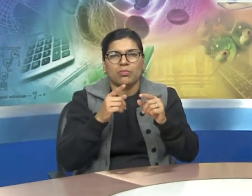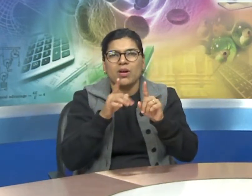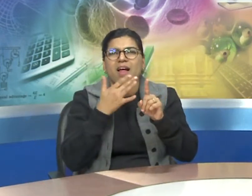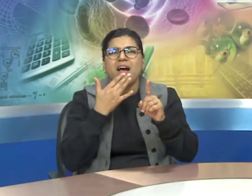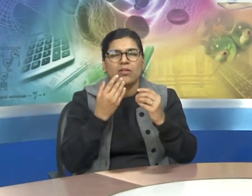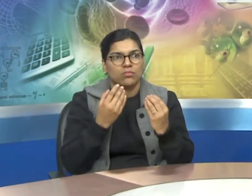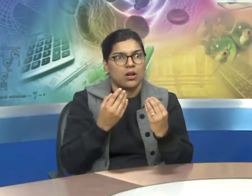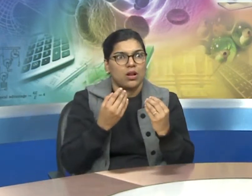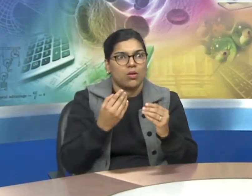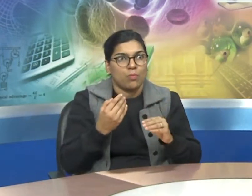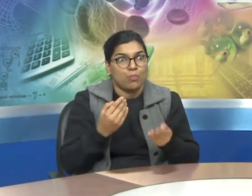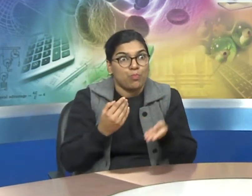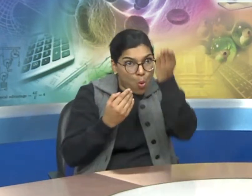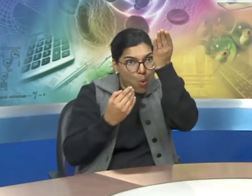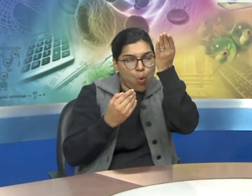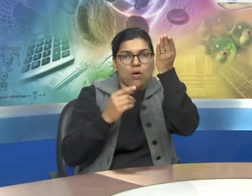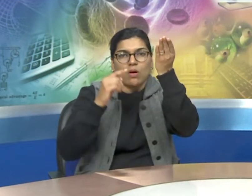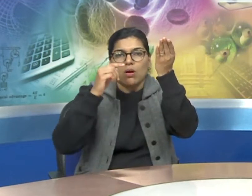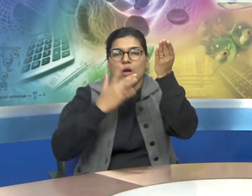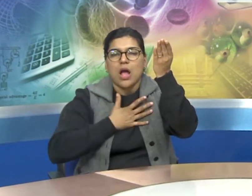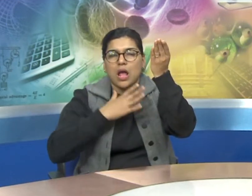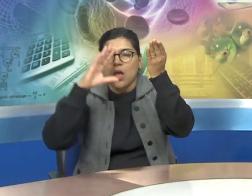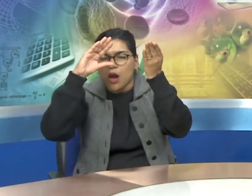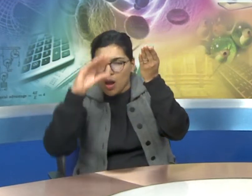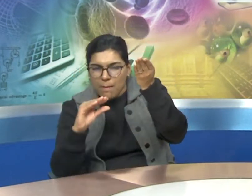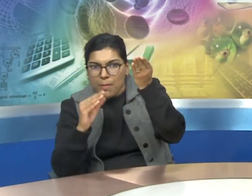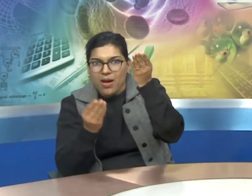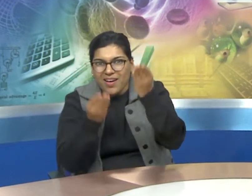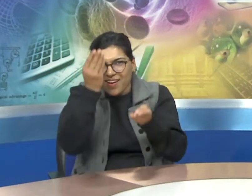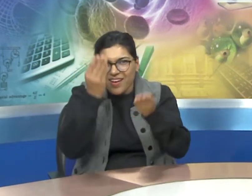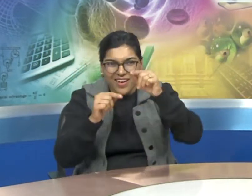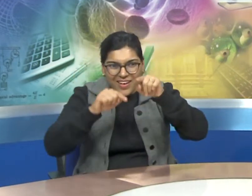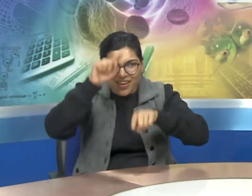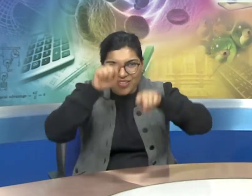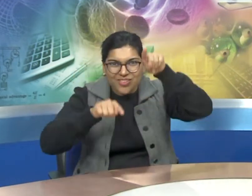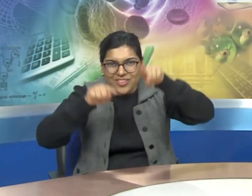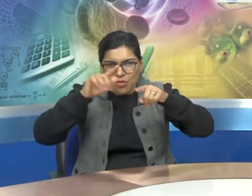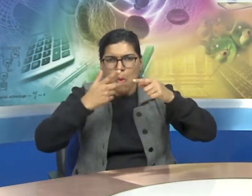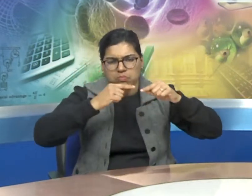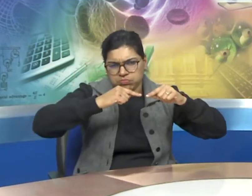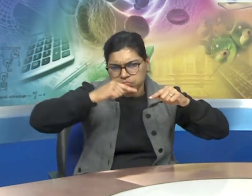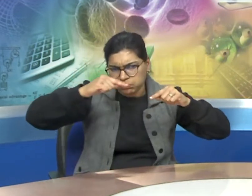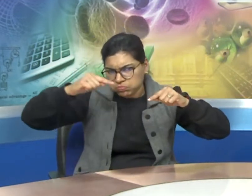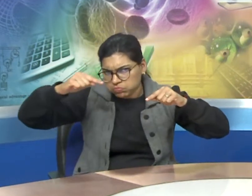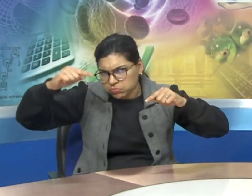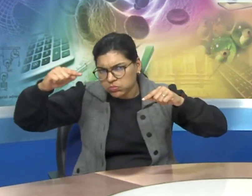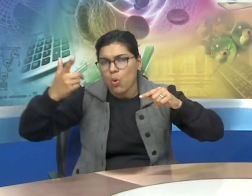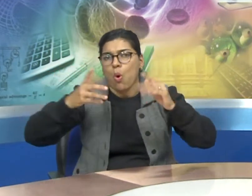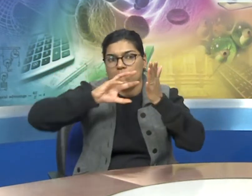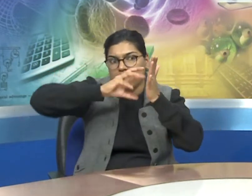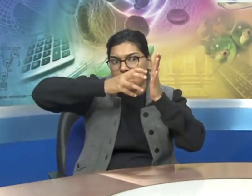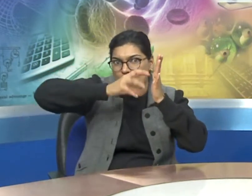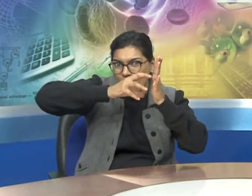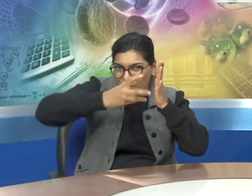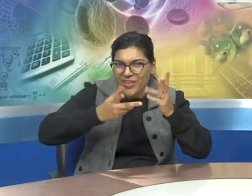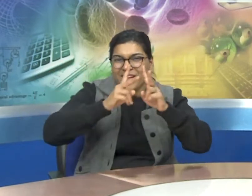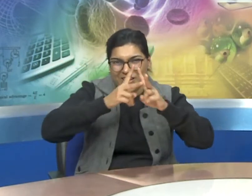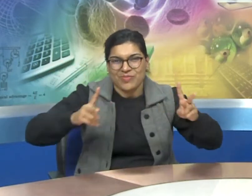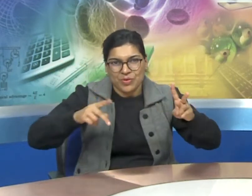your data, you can put any color, you can also increase and decrease the brightness of the